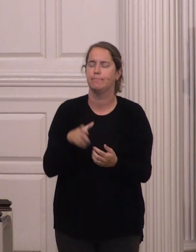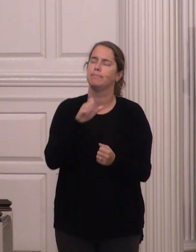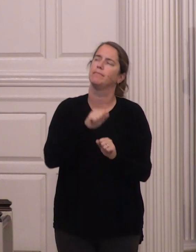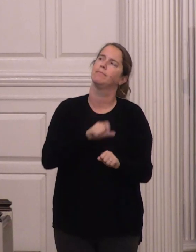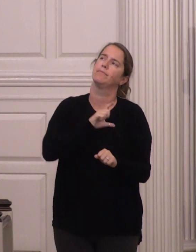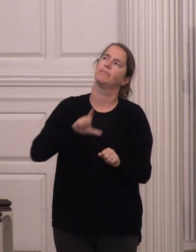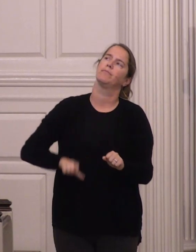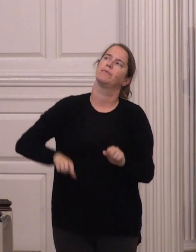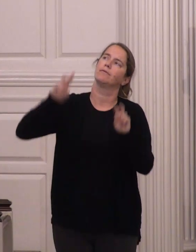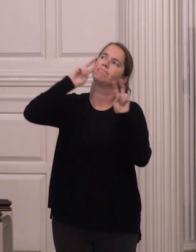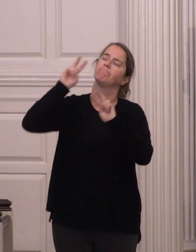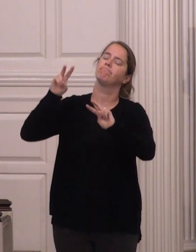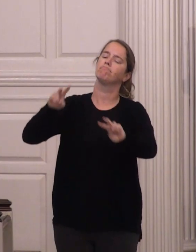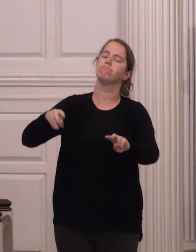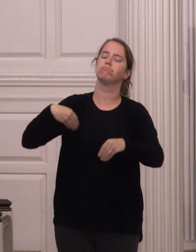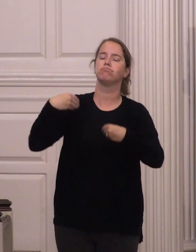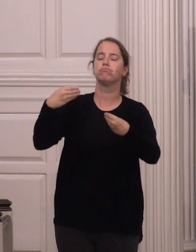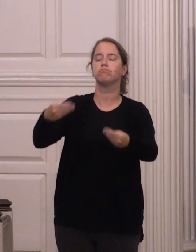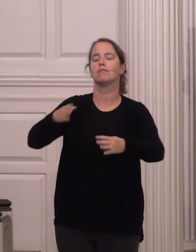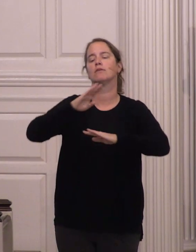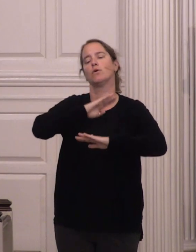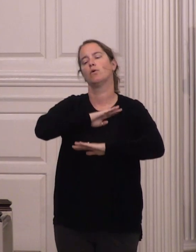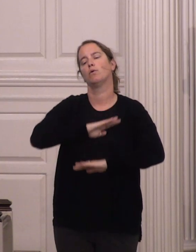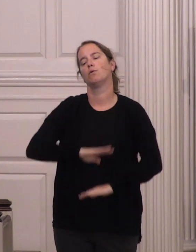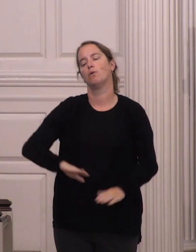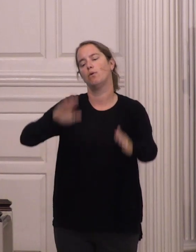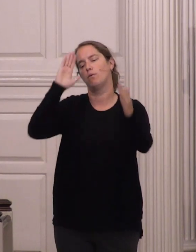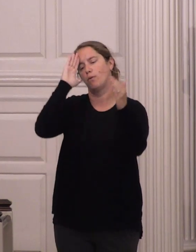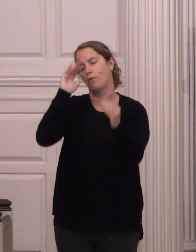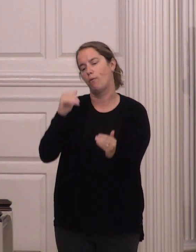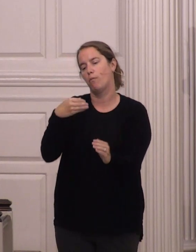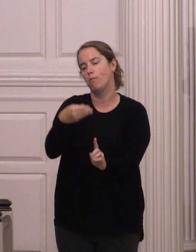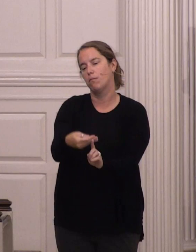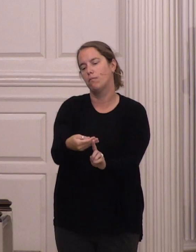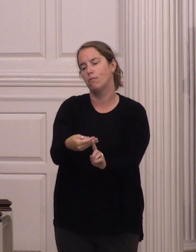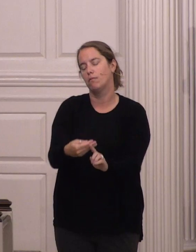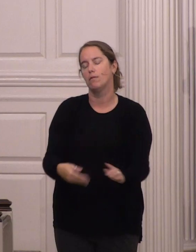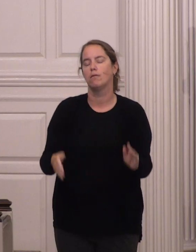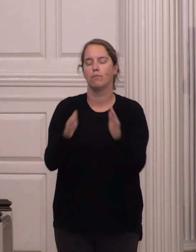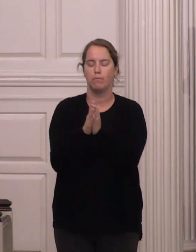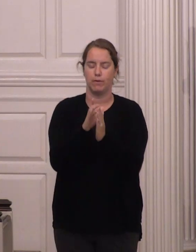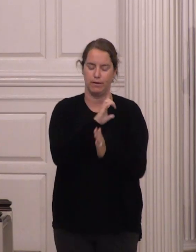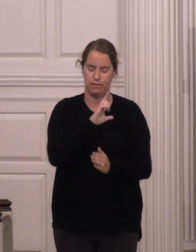and grant them relief and hope. Let us pray to the Lord.